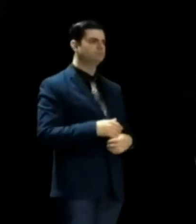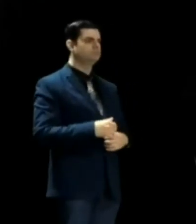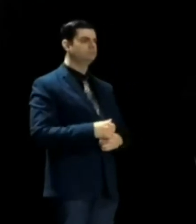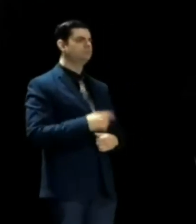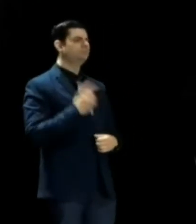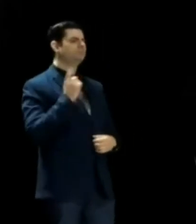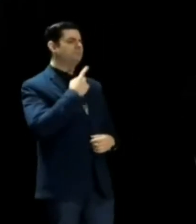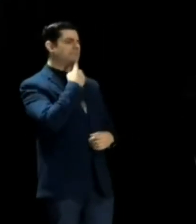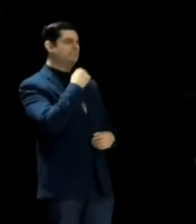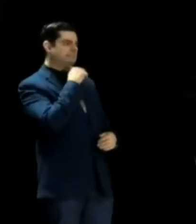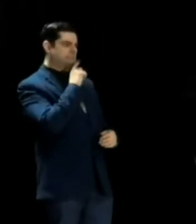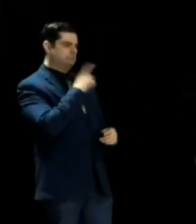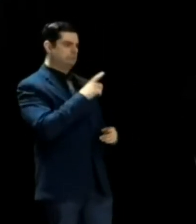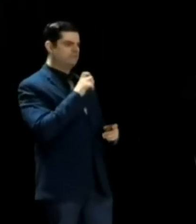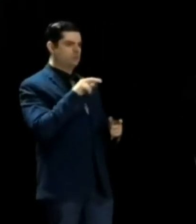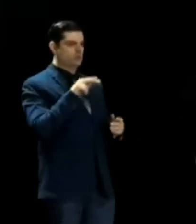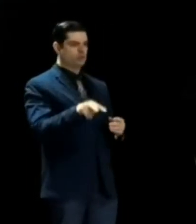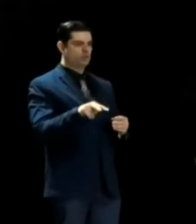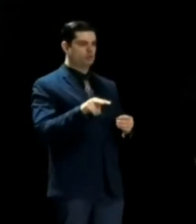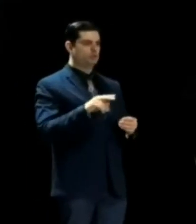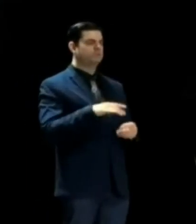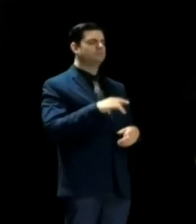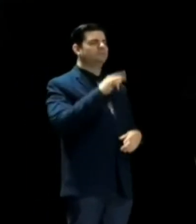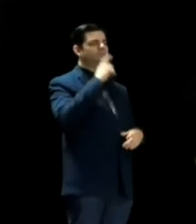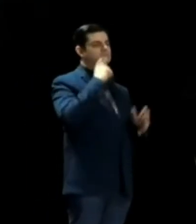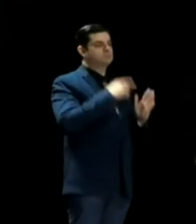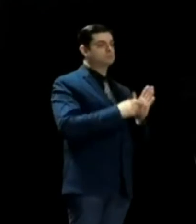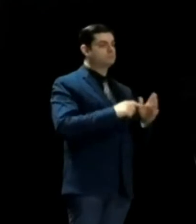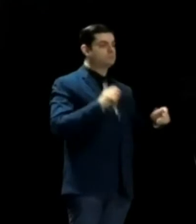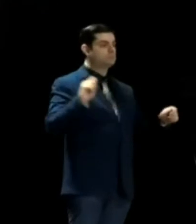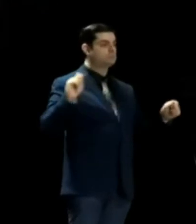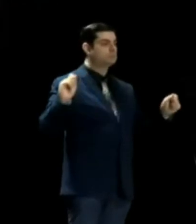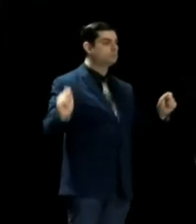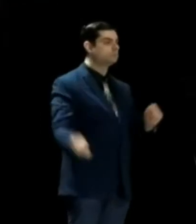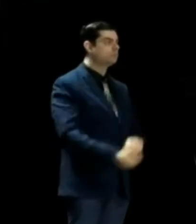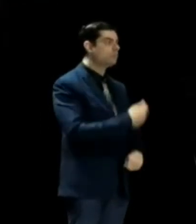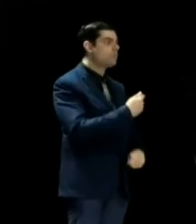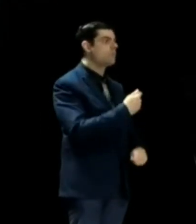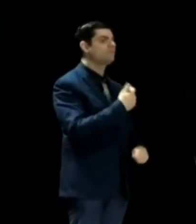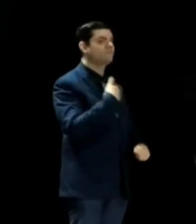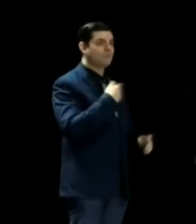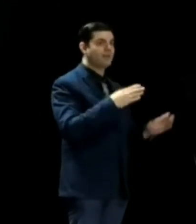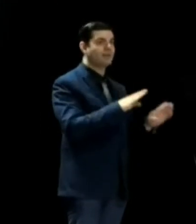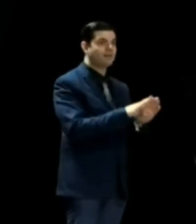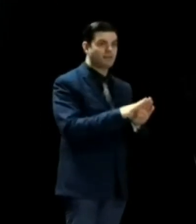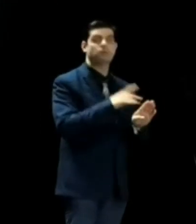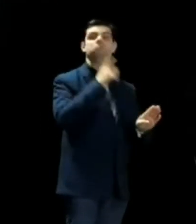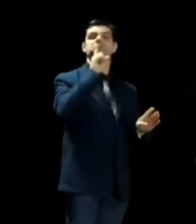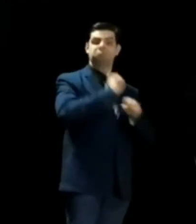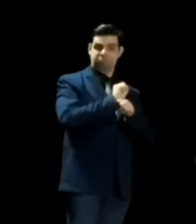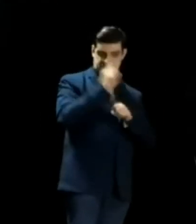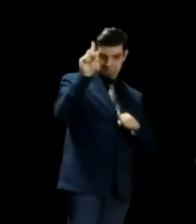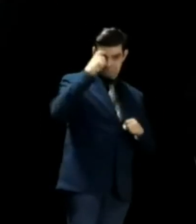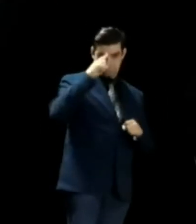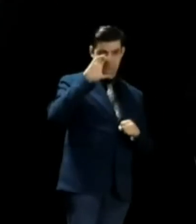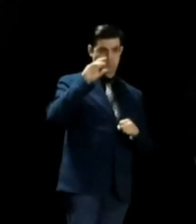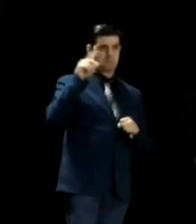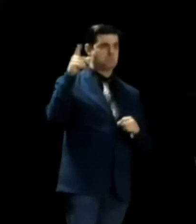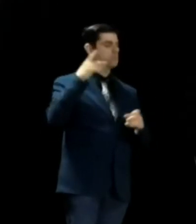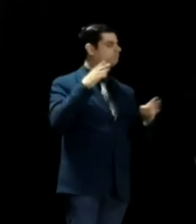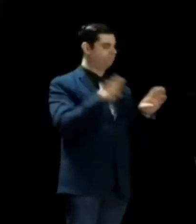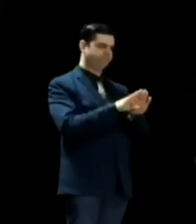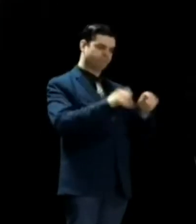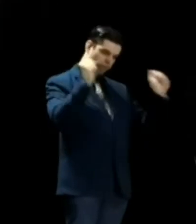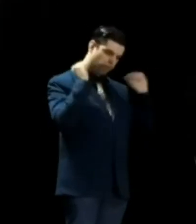related to golf courses. Governor Cuomo shut them down statewide, so my executive order is essentially null and void from